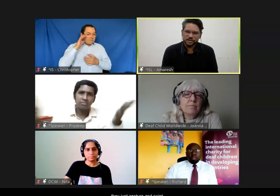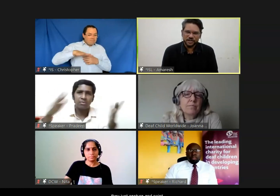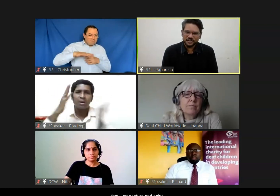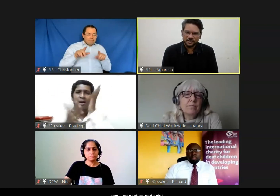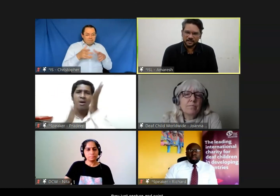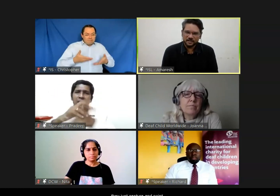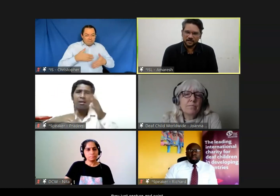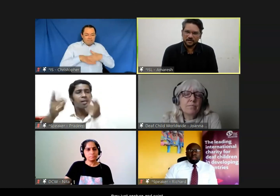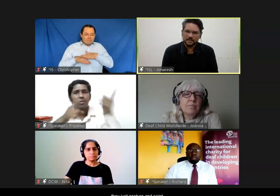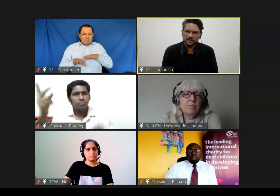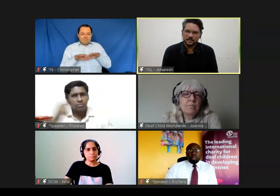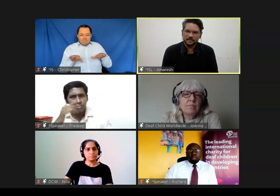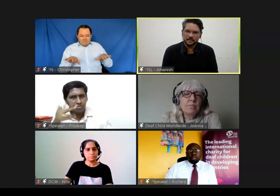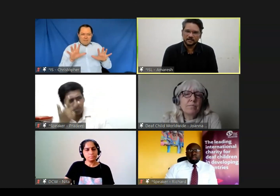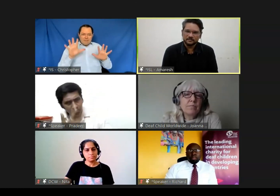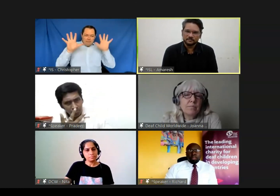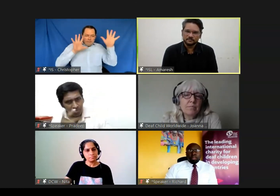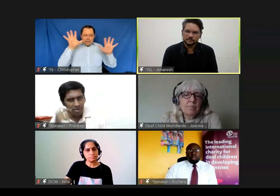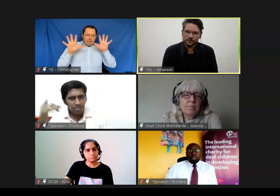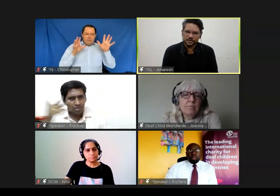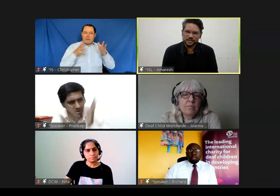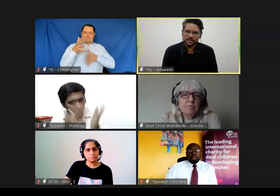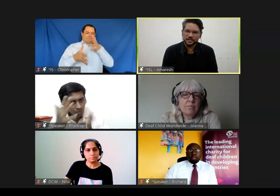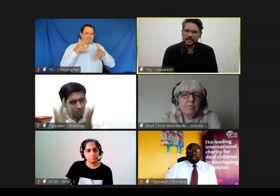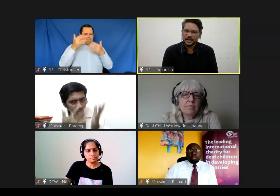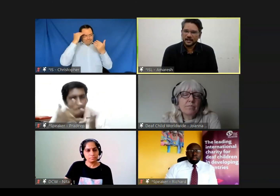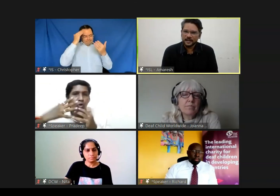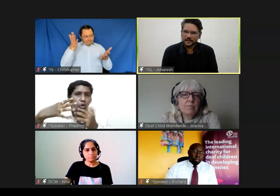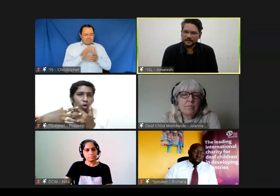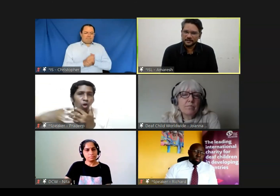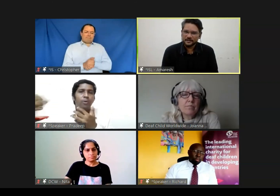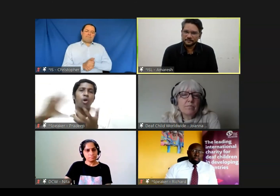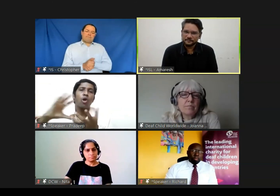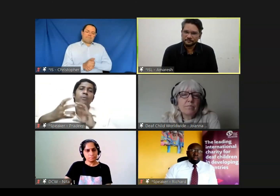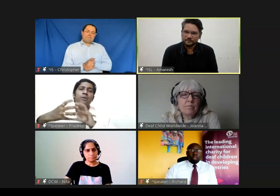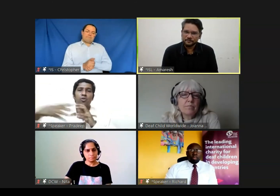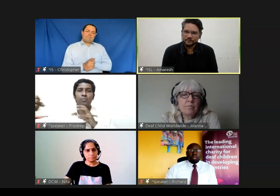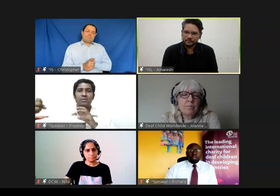they just gesture a lot, new gesture, and